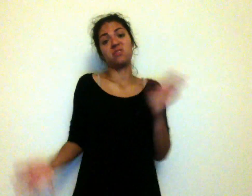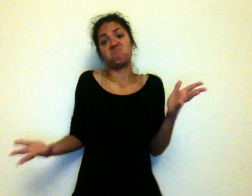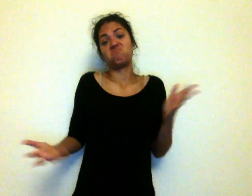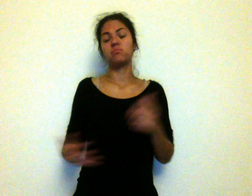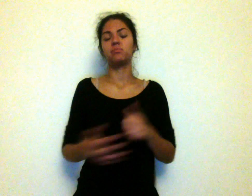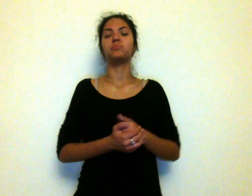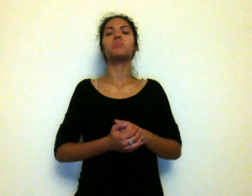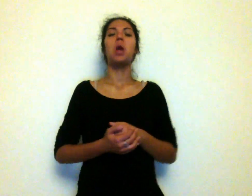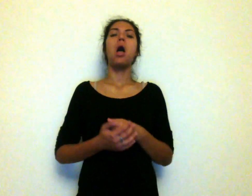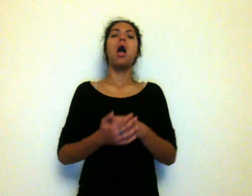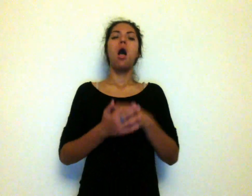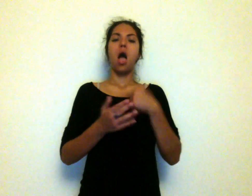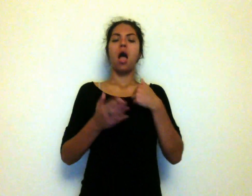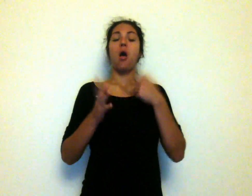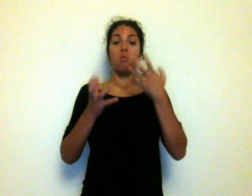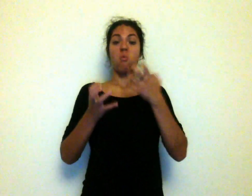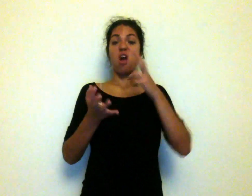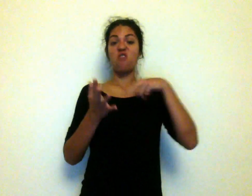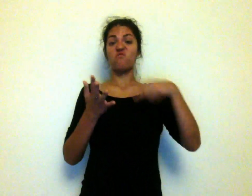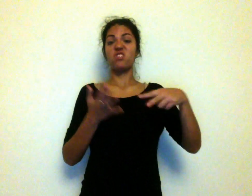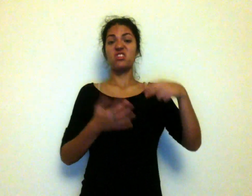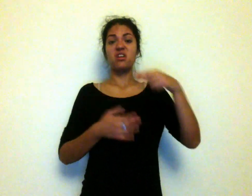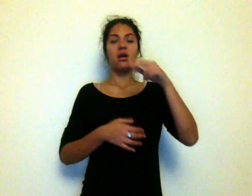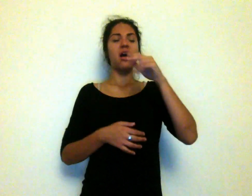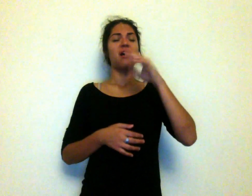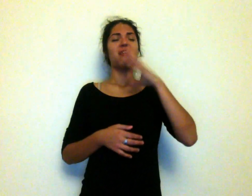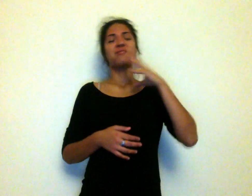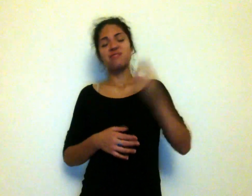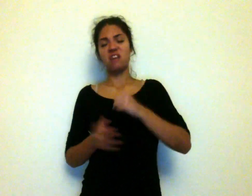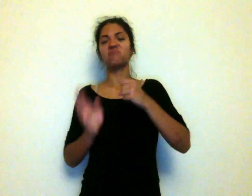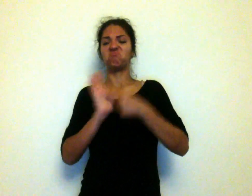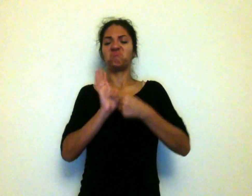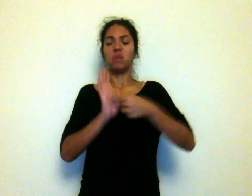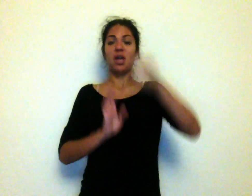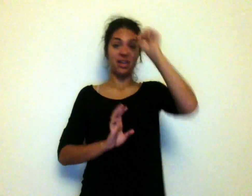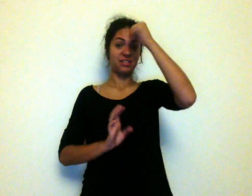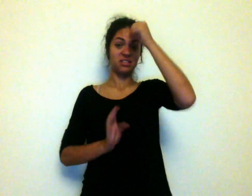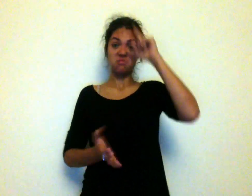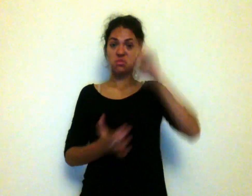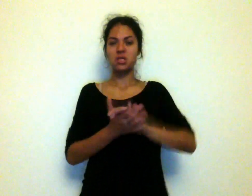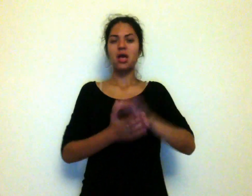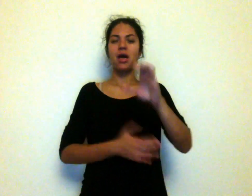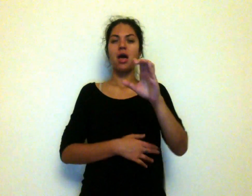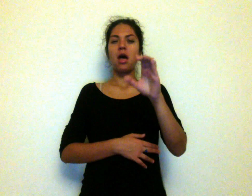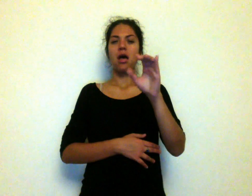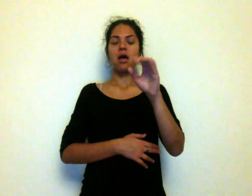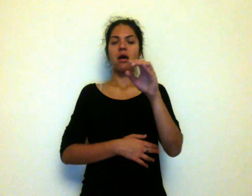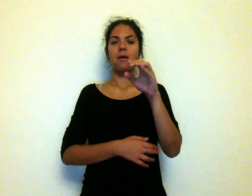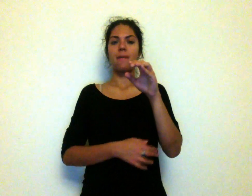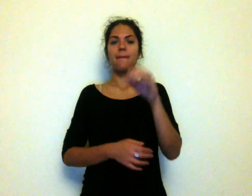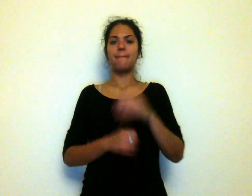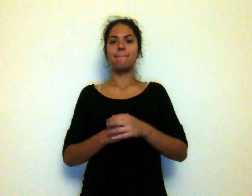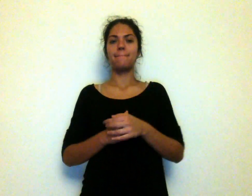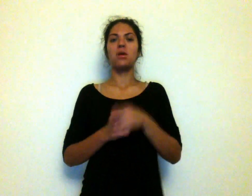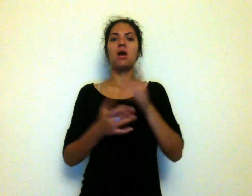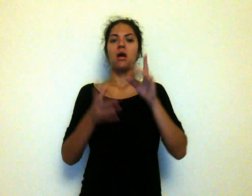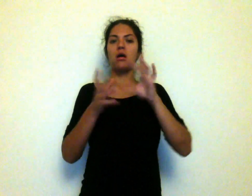City of Joy. Some of you may have seen that. It is written, I think, by Collins, the man who co-authored along with Lapierre and Collins,